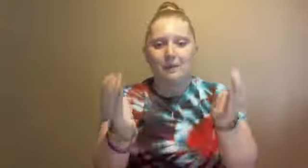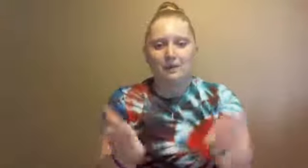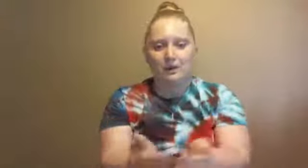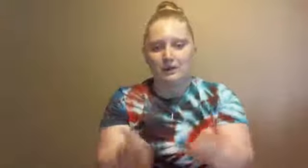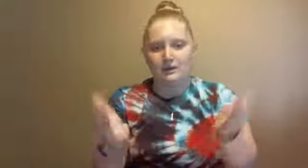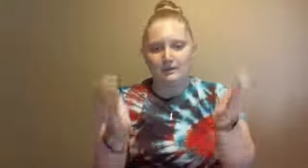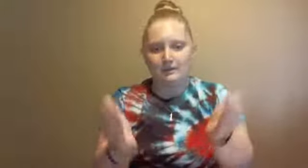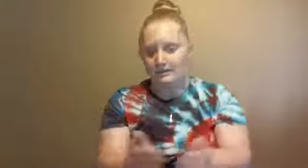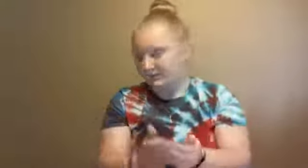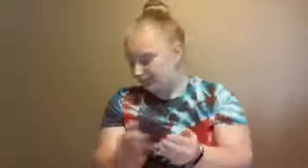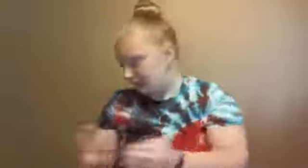Bowl.